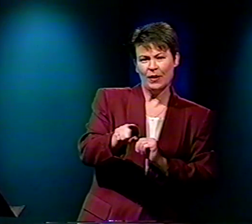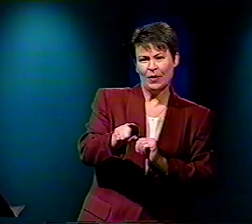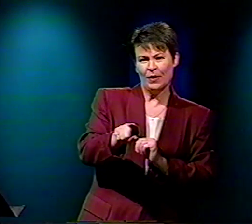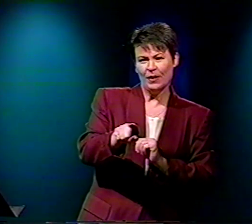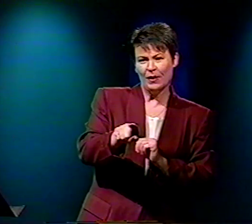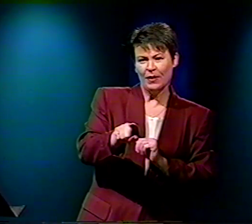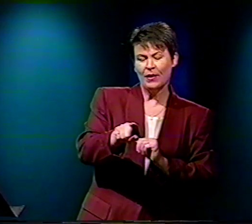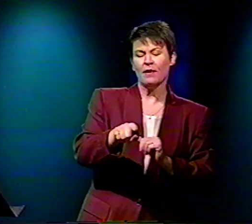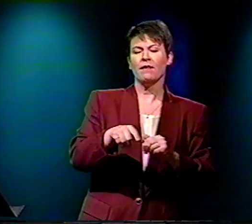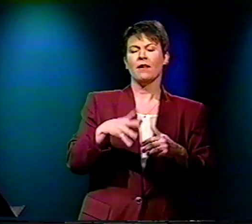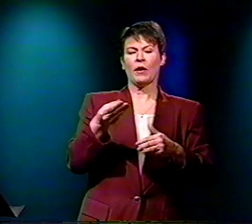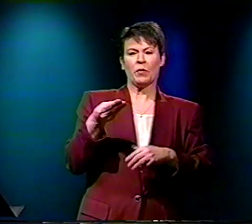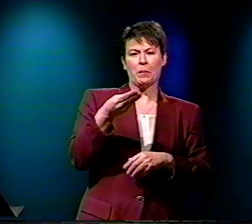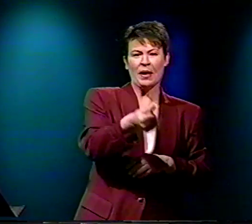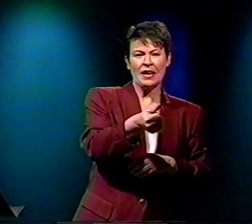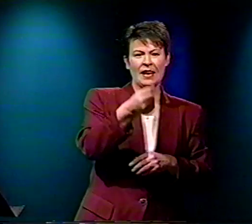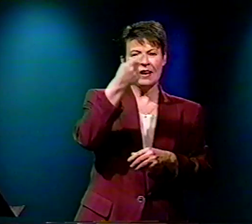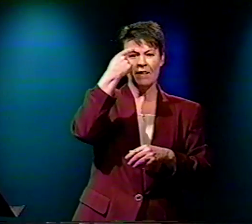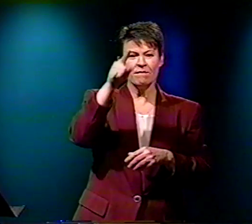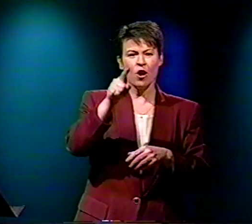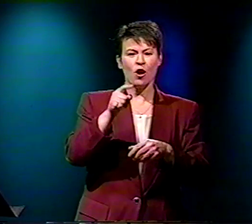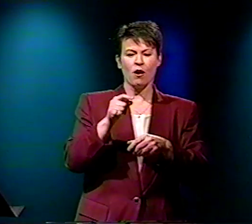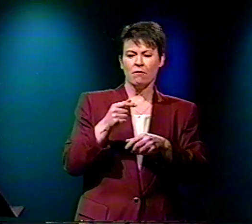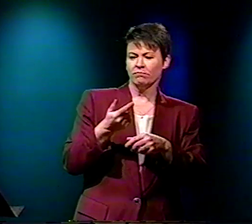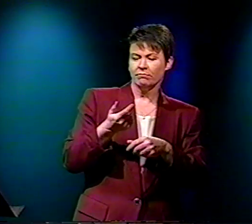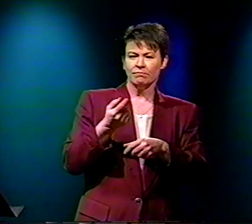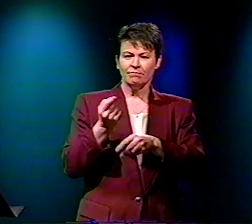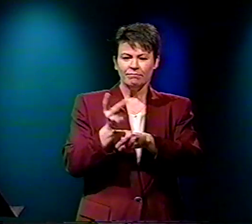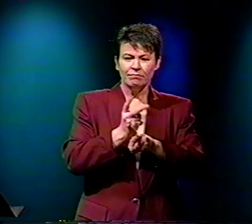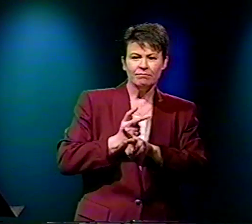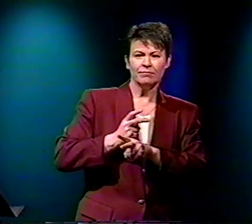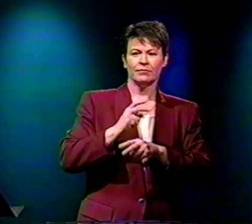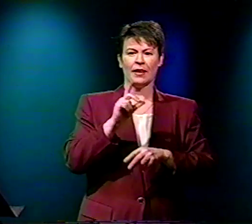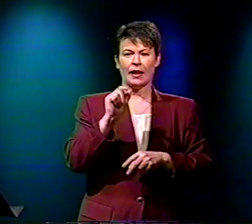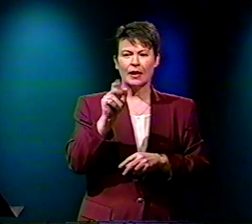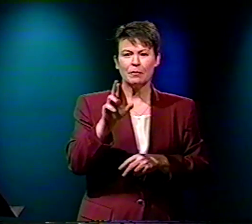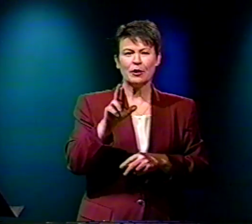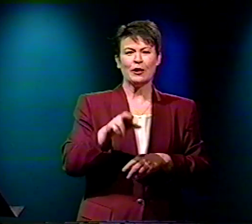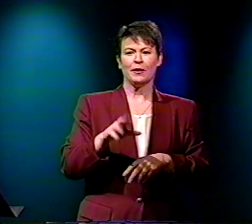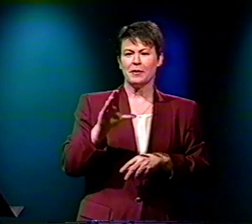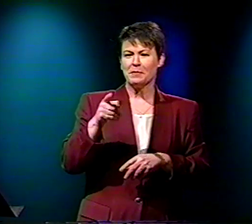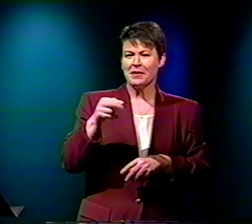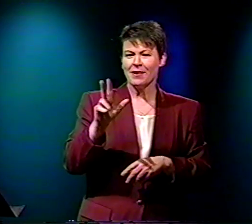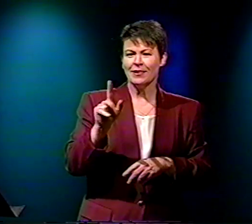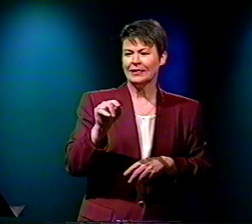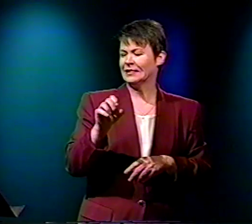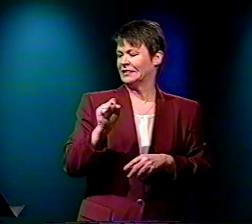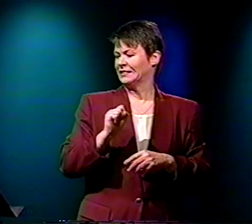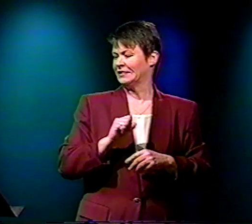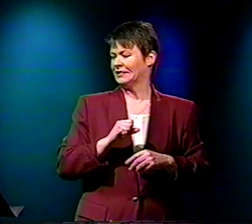car better than you do. And you have to pay for the labor and the parts.